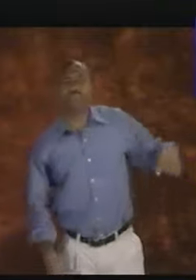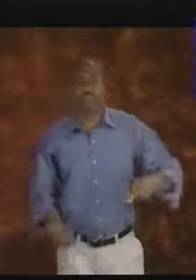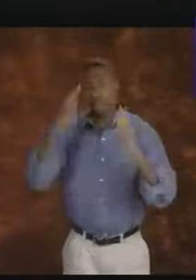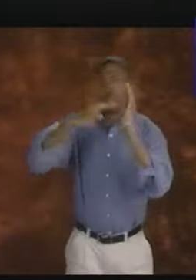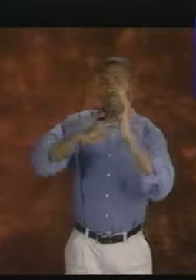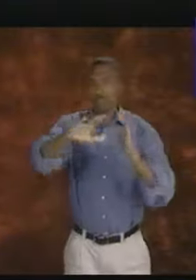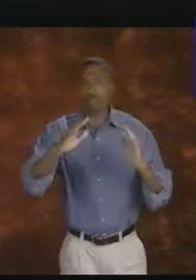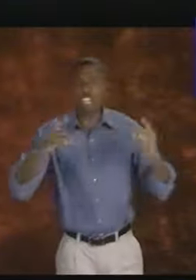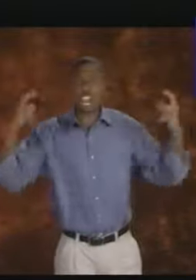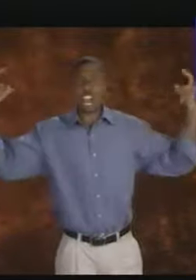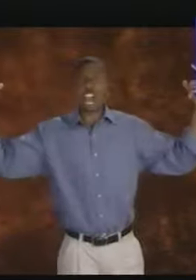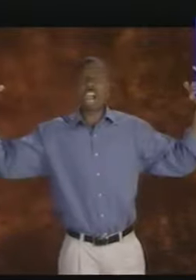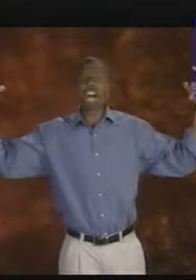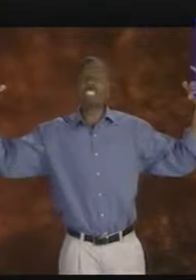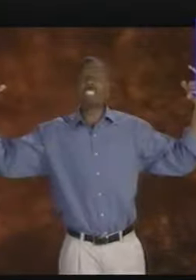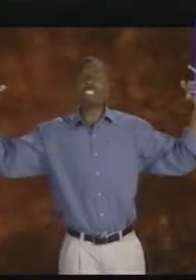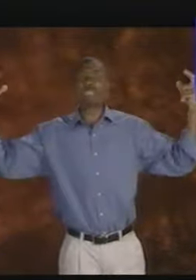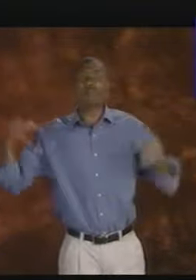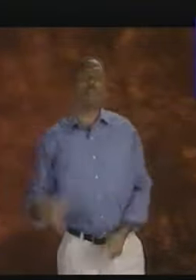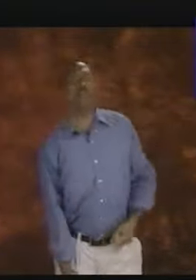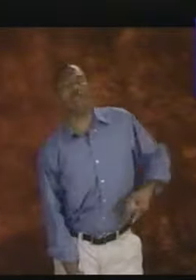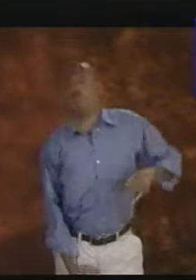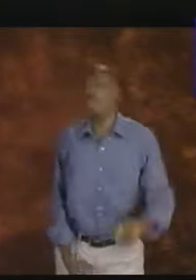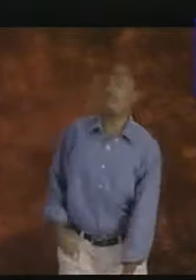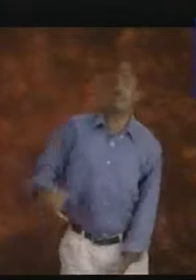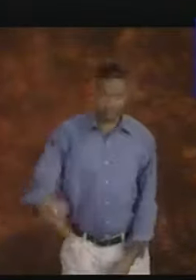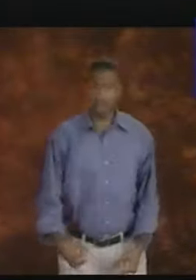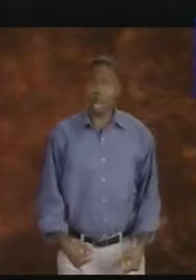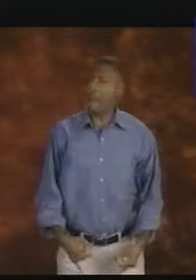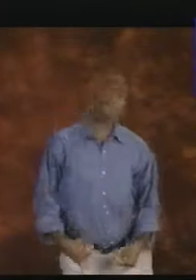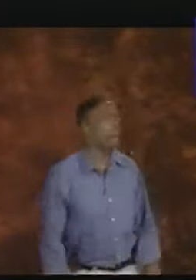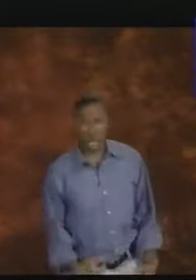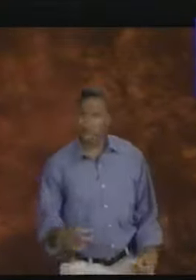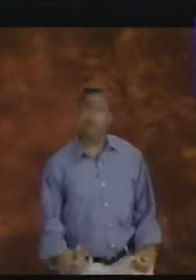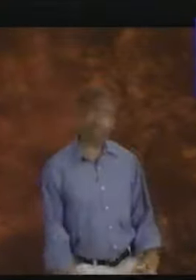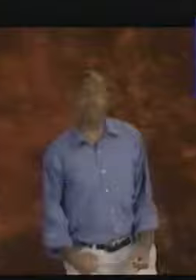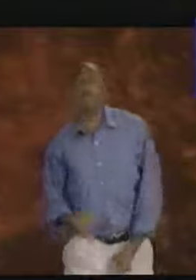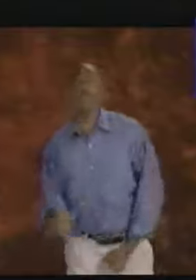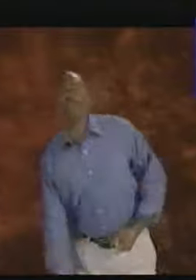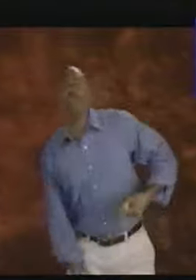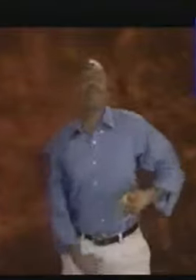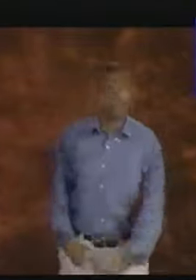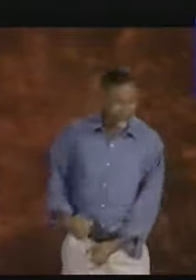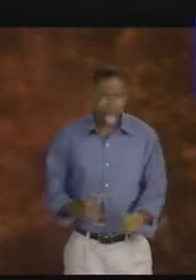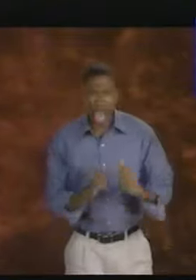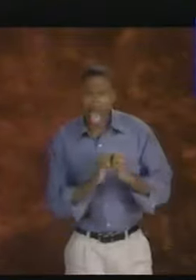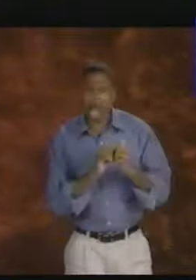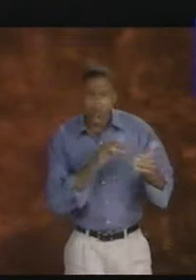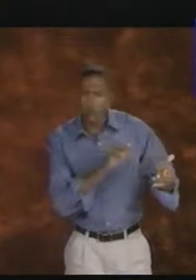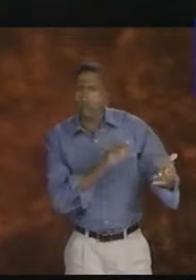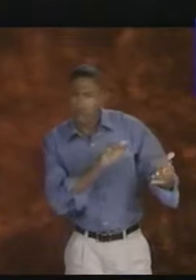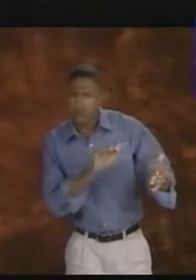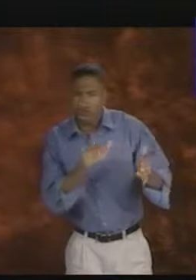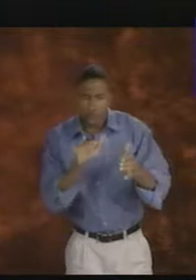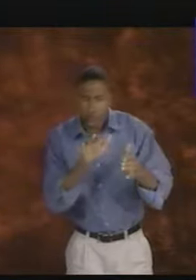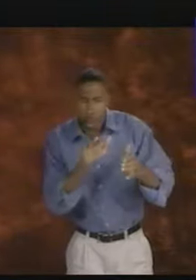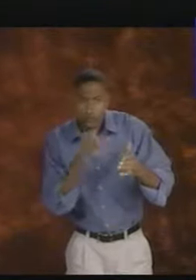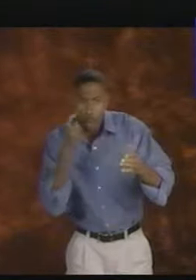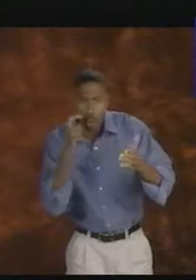looked at people's bodies, and he would see that people who were big and heavy, they were still supported by